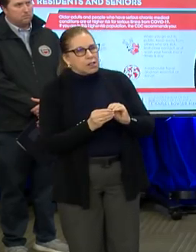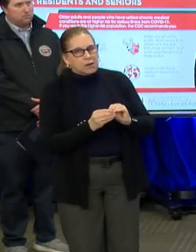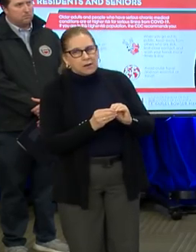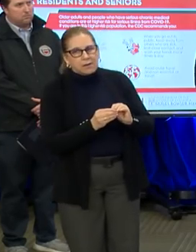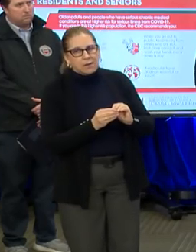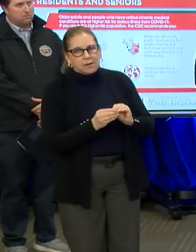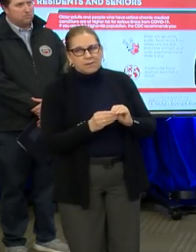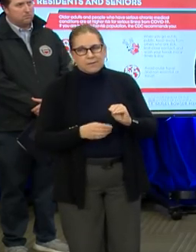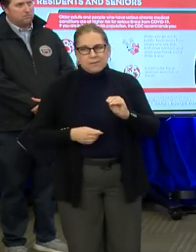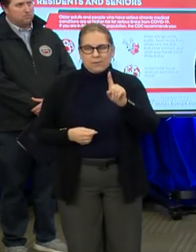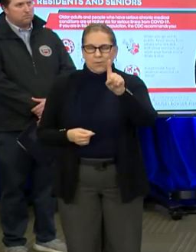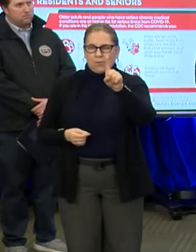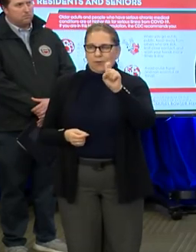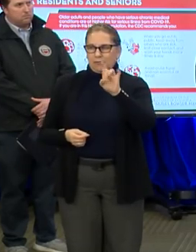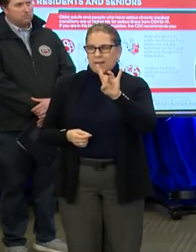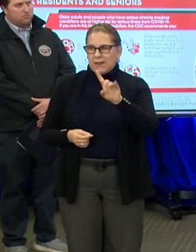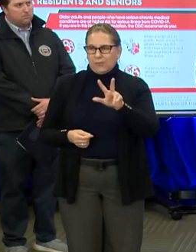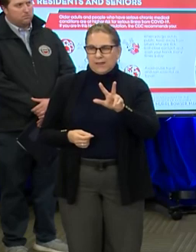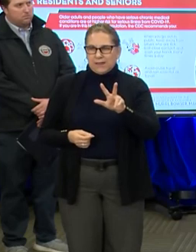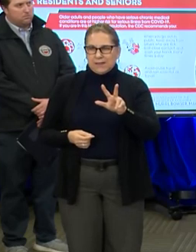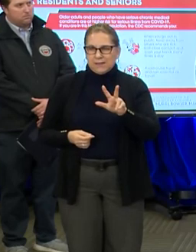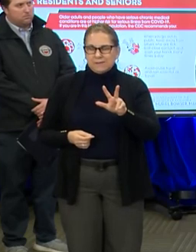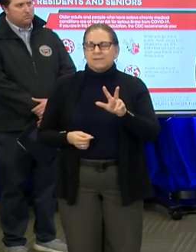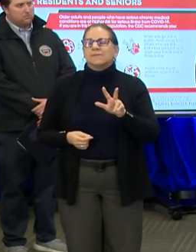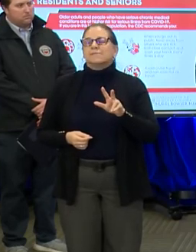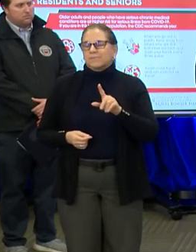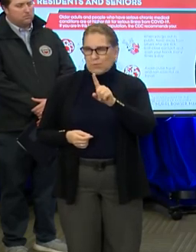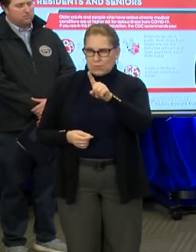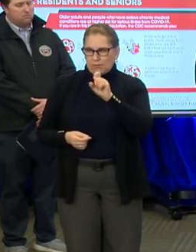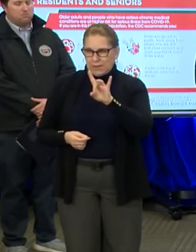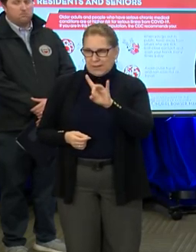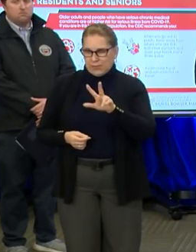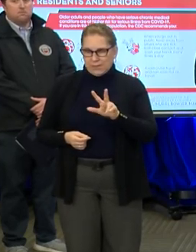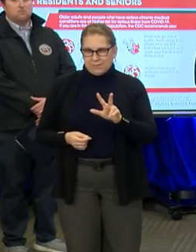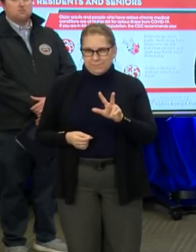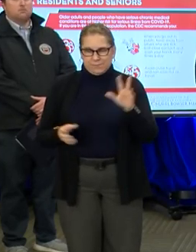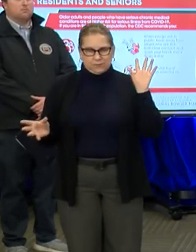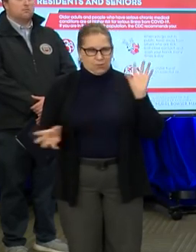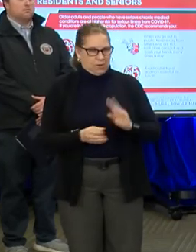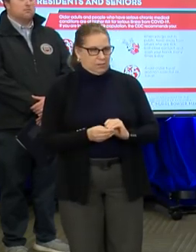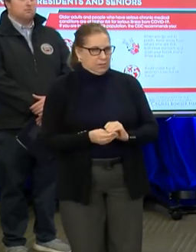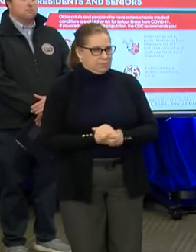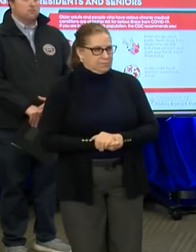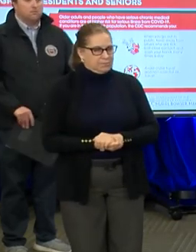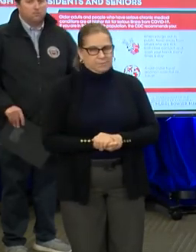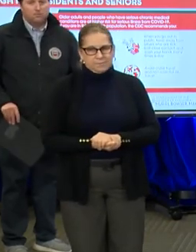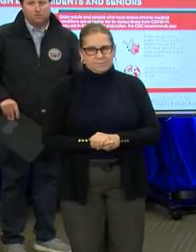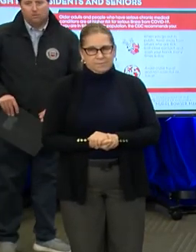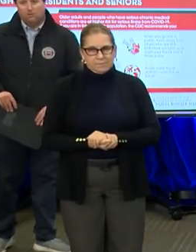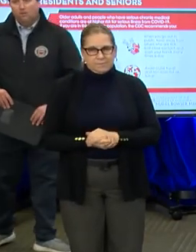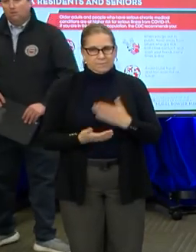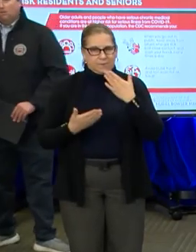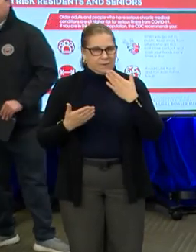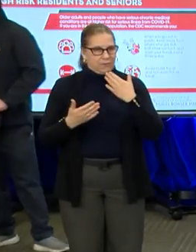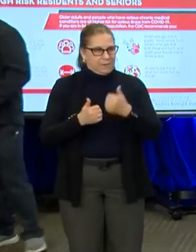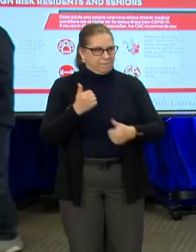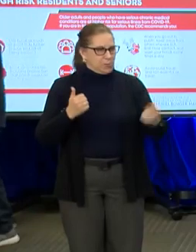183 is the total number of cases. My apologies for. Thank you, everybody.